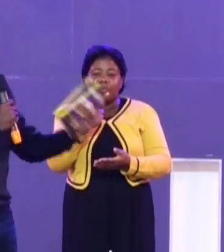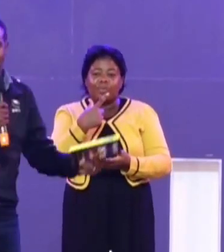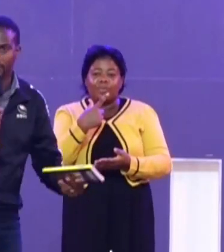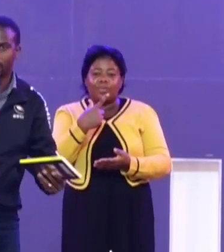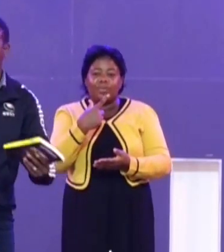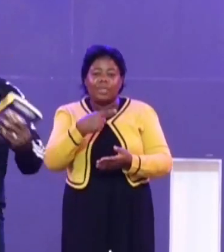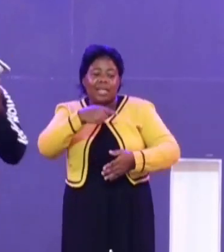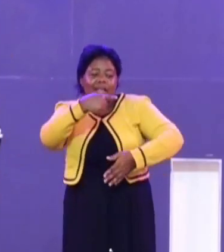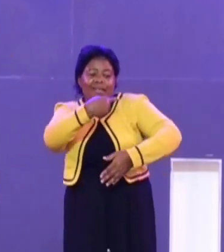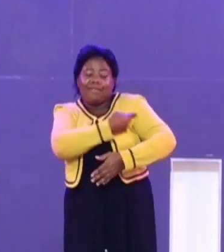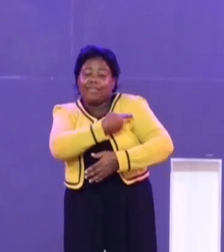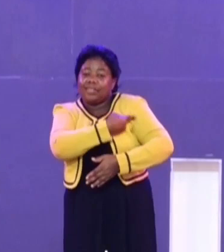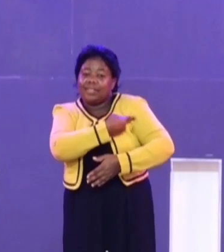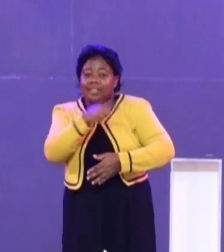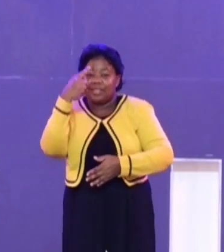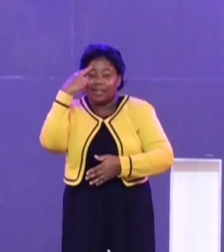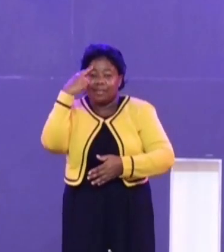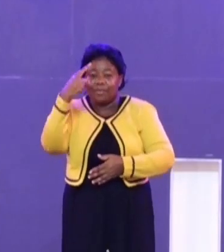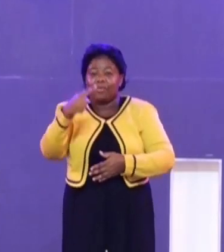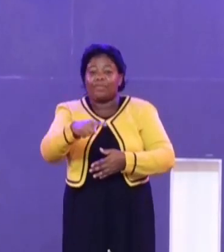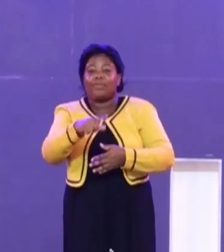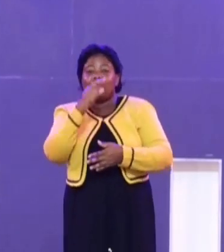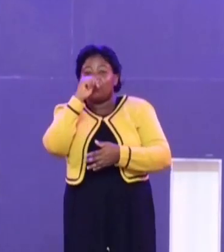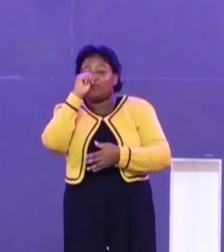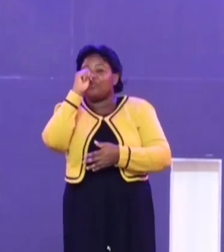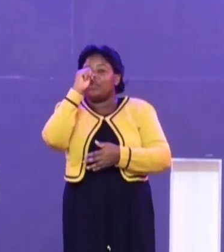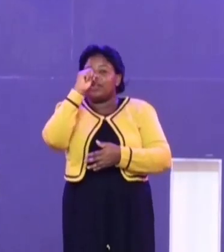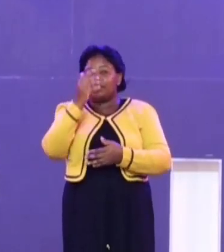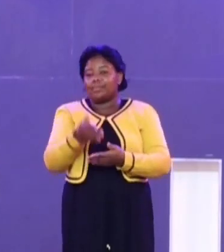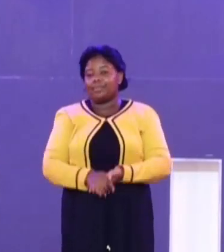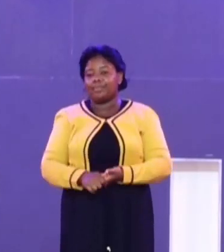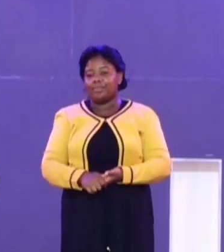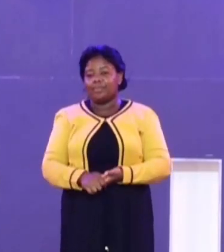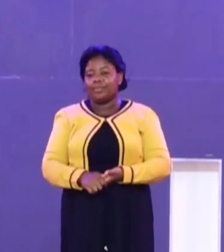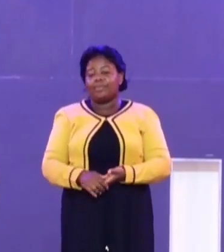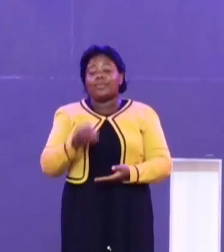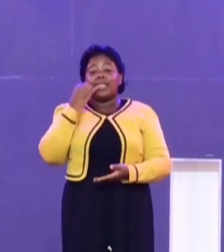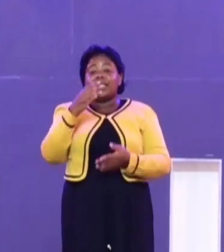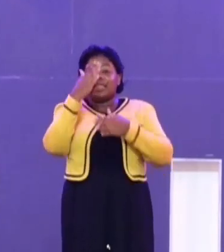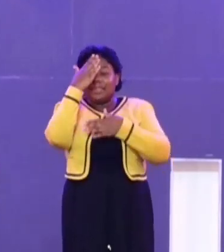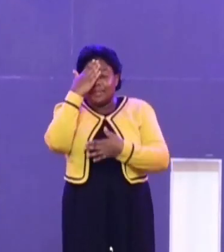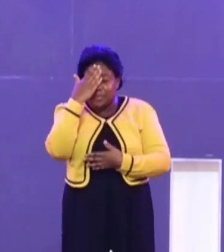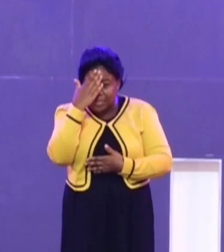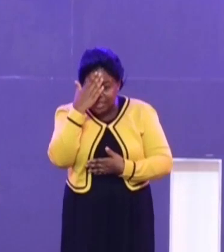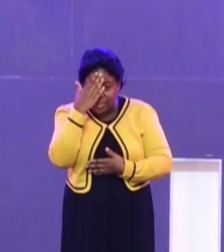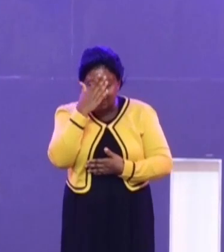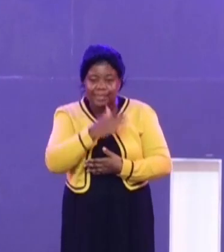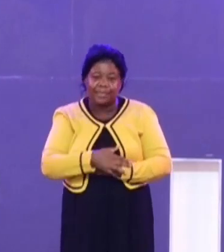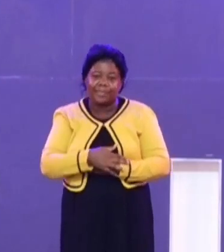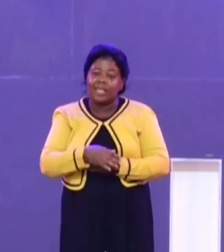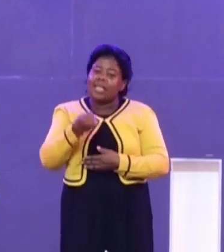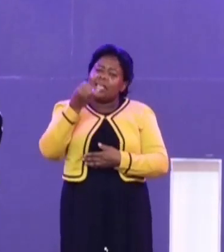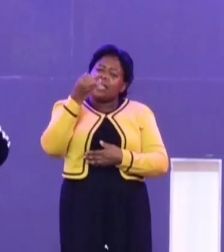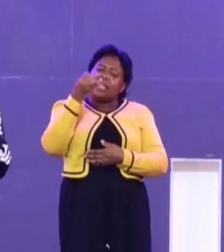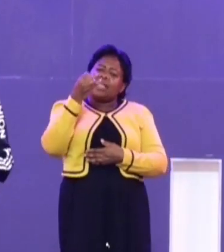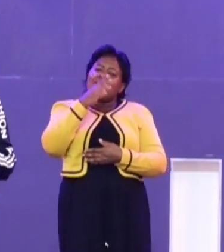the vaccine of pride. Vaccine ey'amalala is humility. Bwebwetowaze. If you